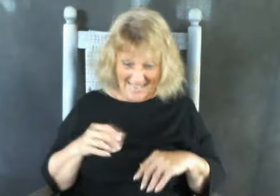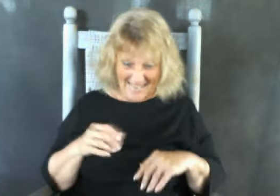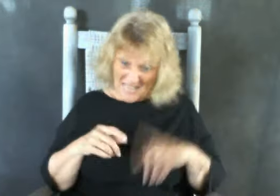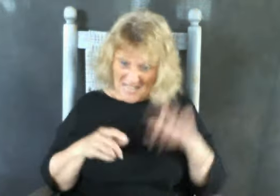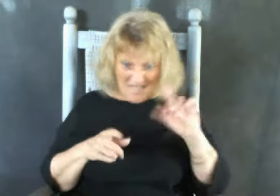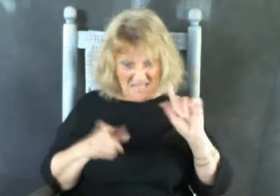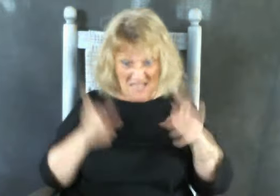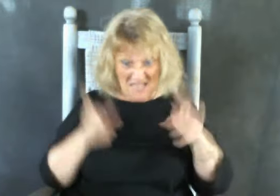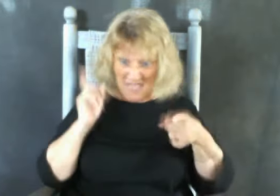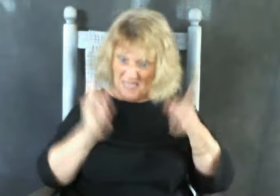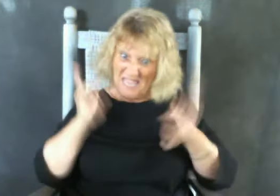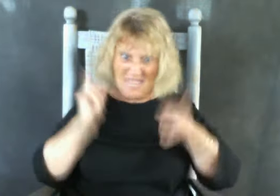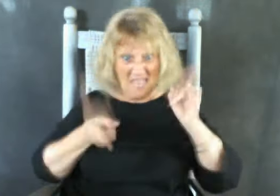We'll be back.